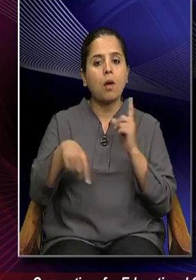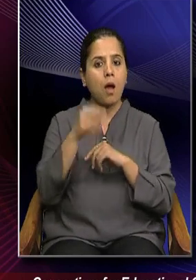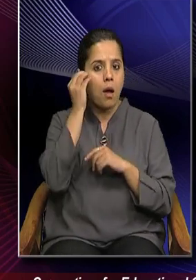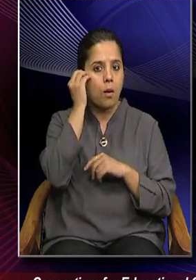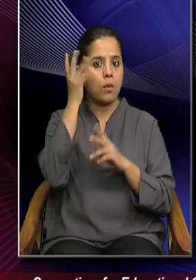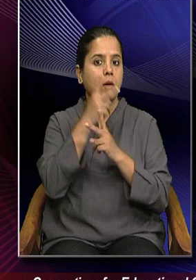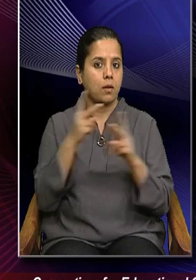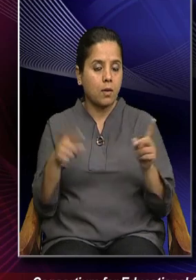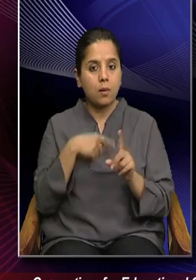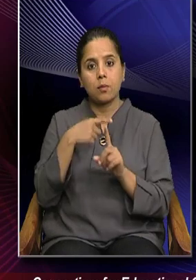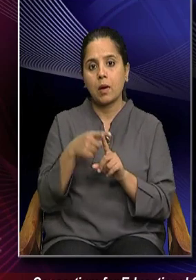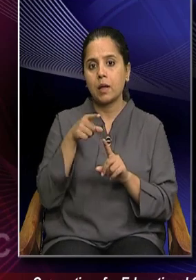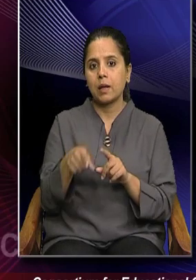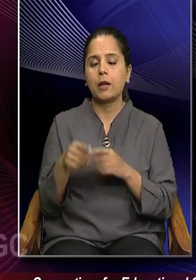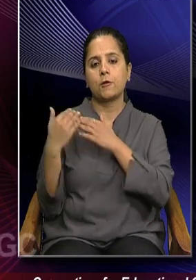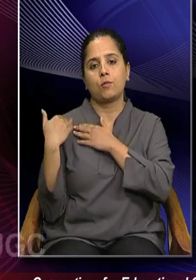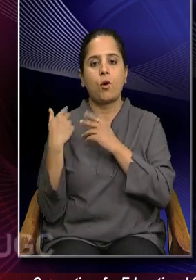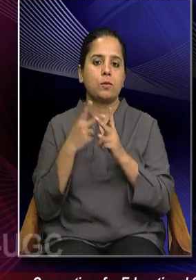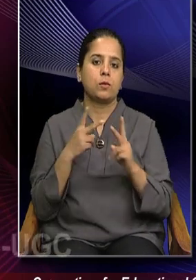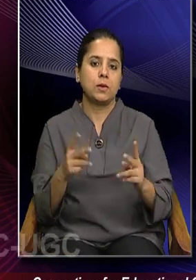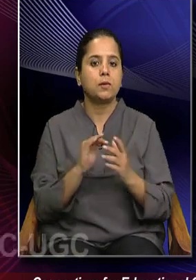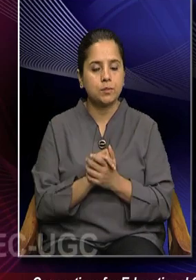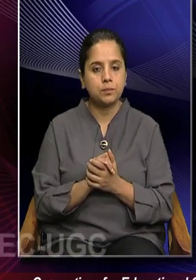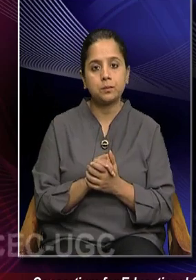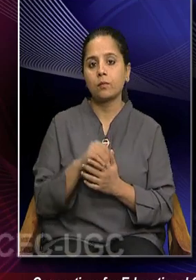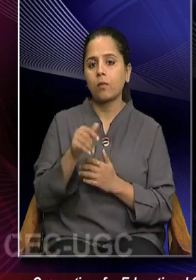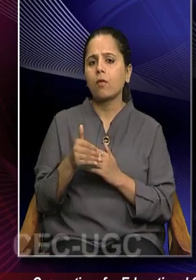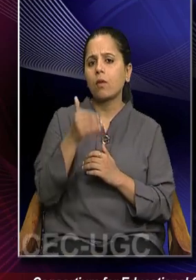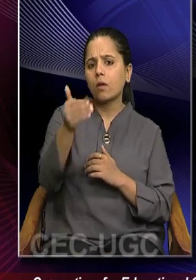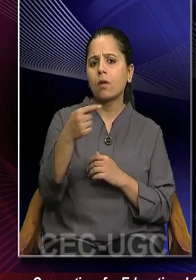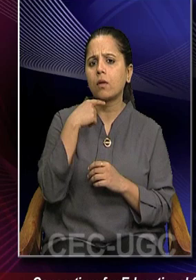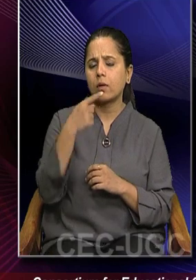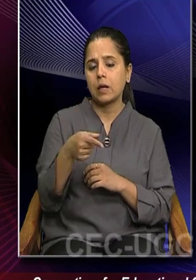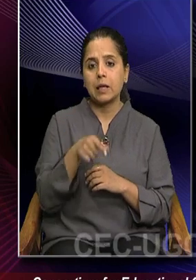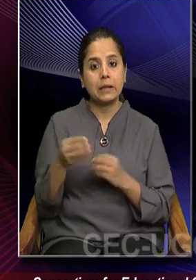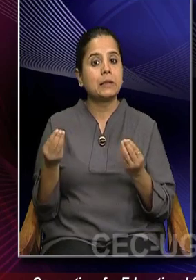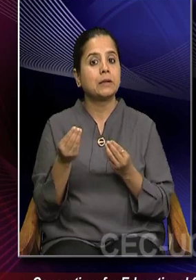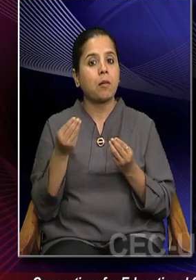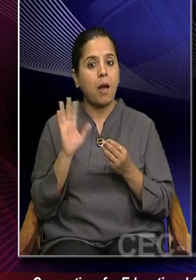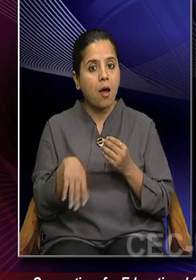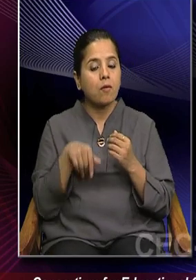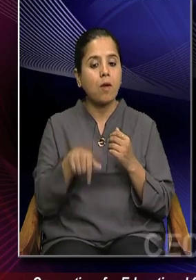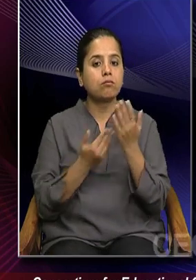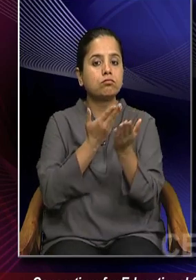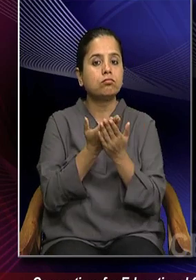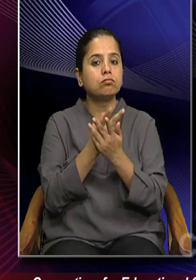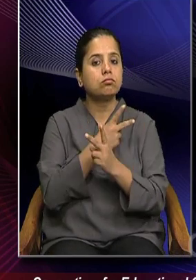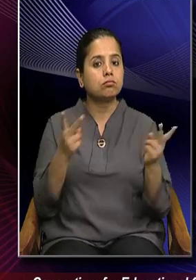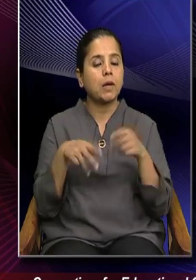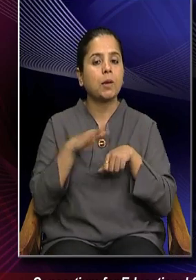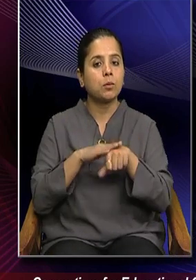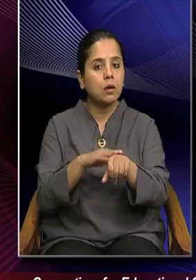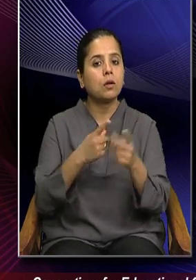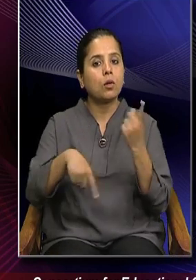awareness and the responsibility. Further, there are certain applications of